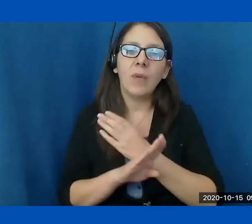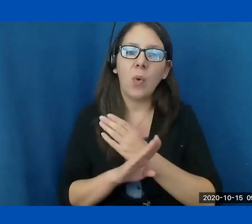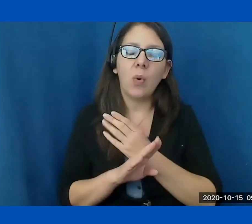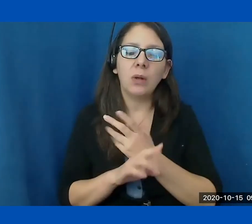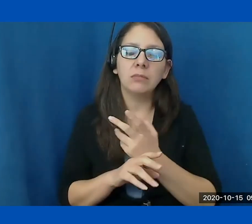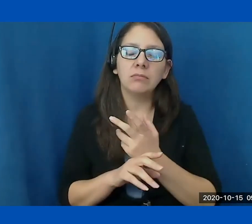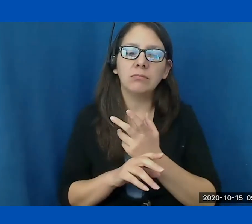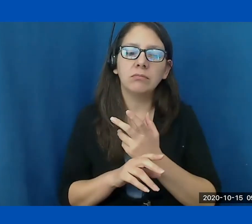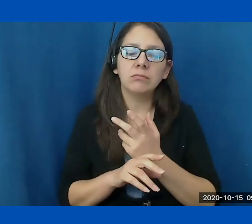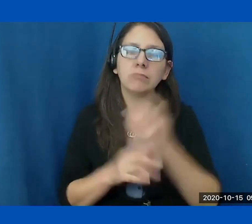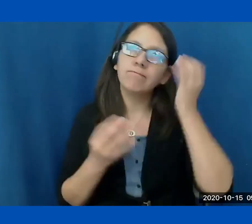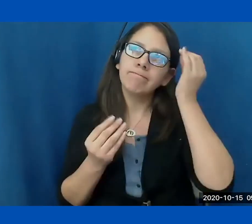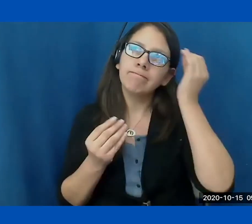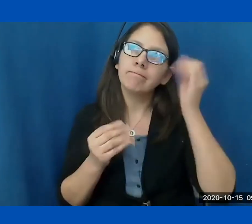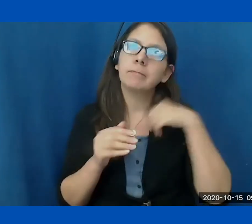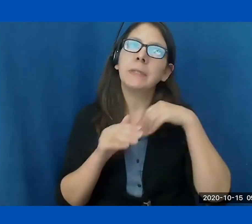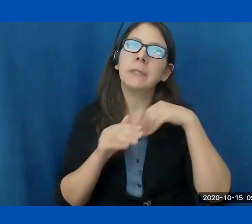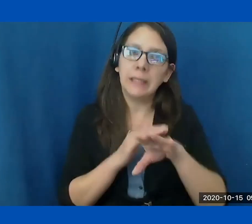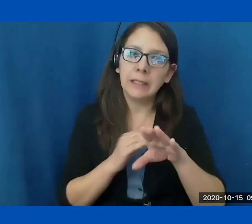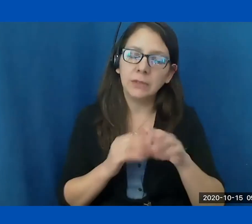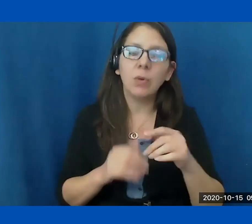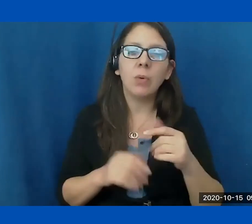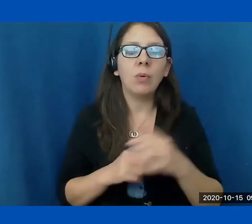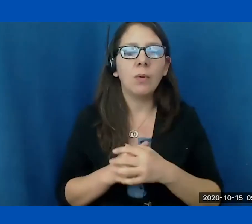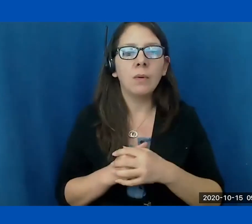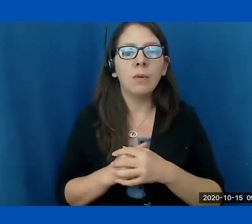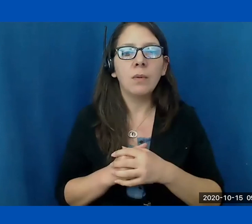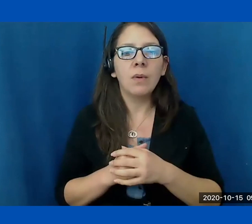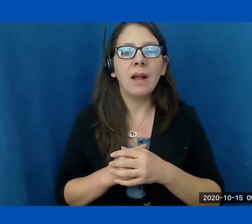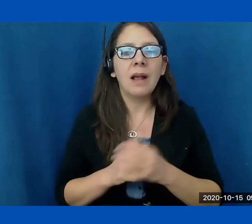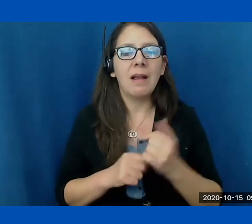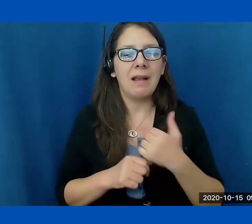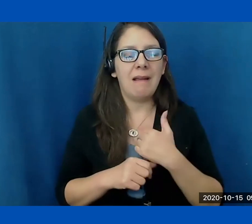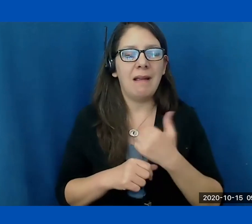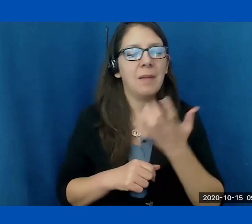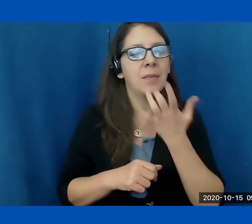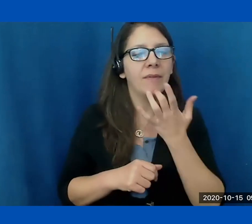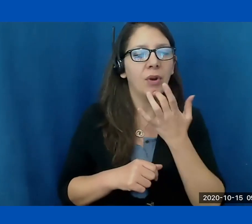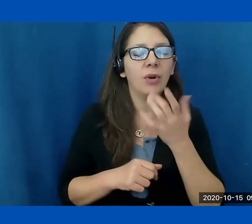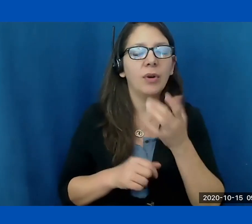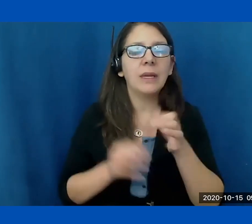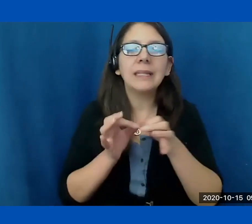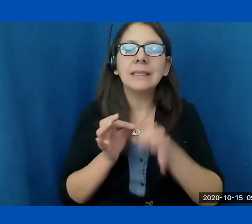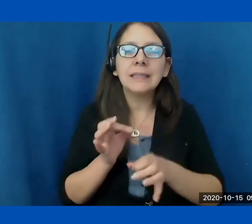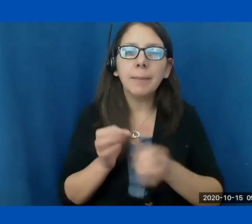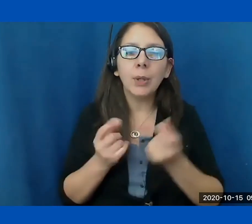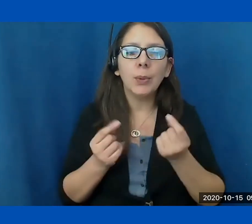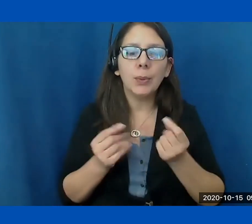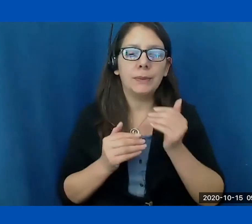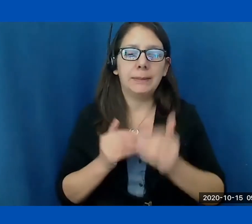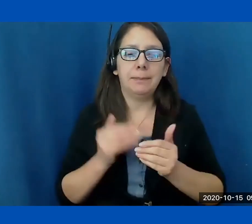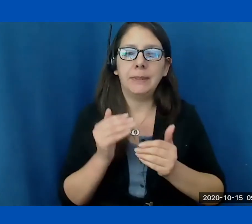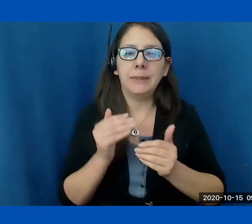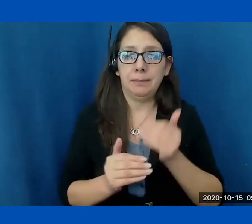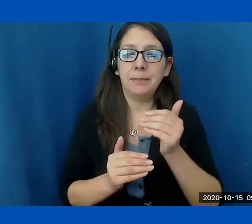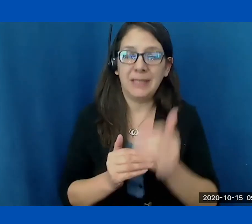know, I like to break things down into simple steps. So the first thing I decide on a restaurant